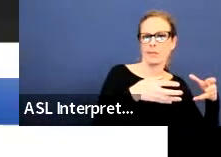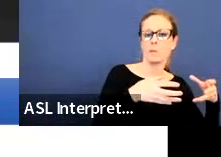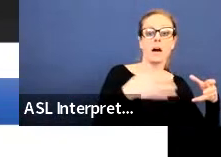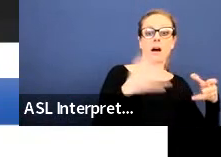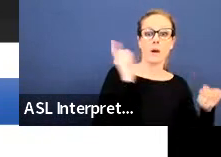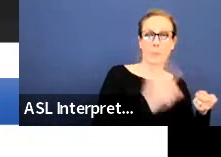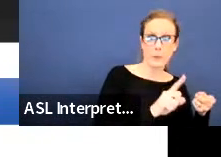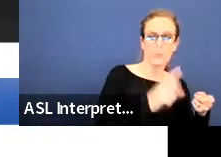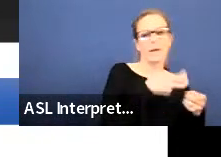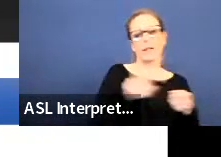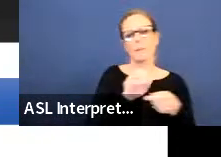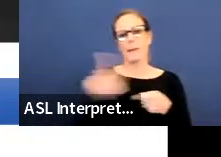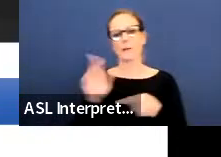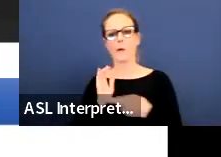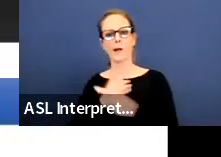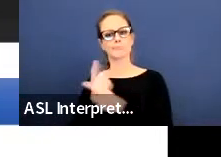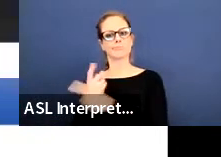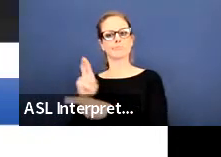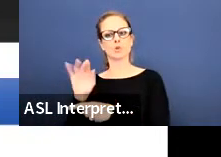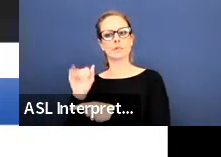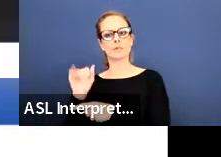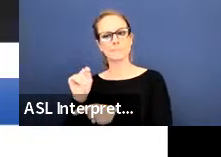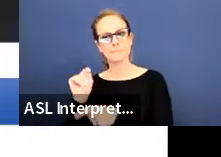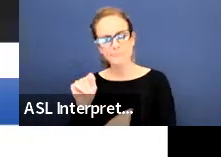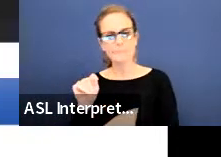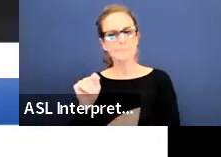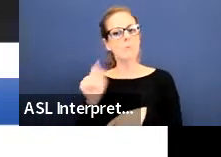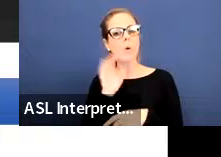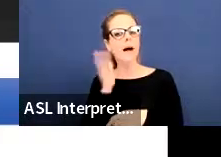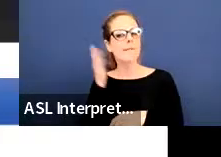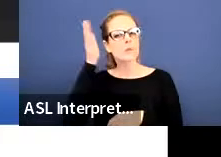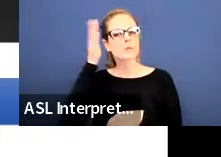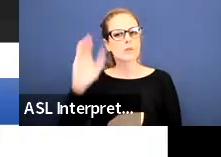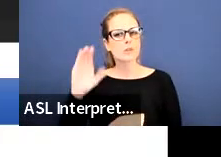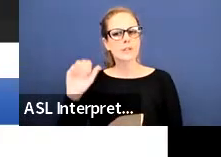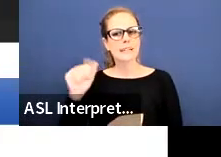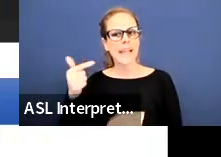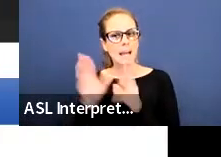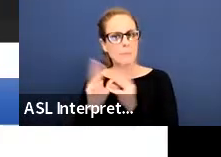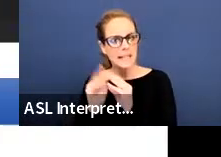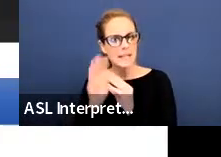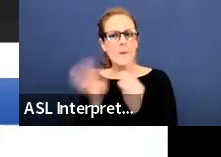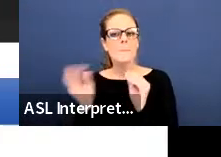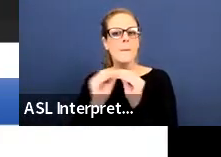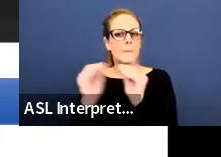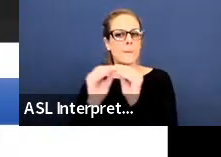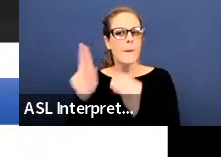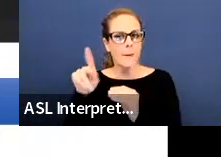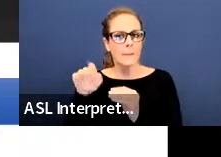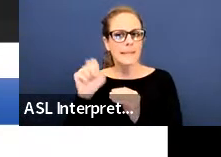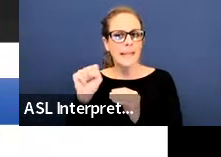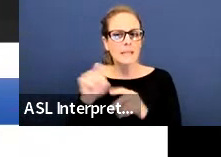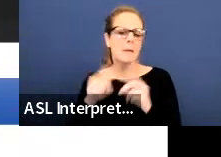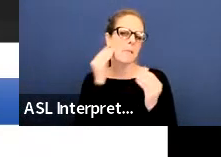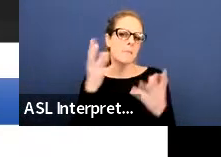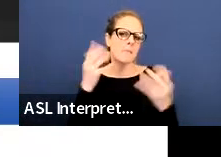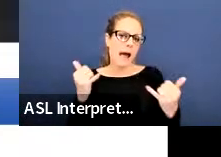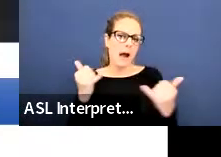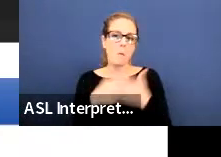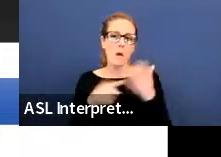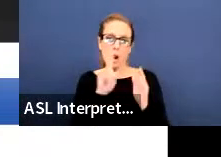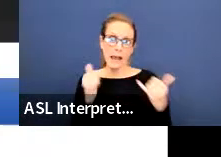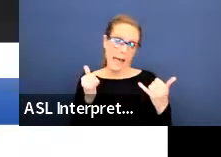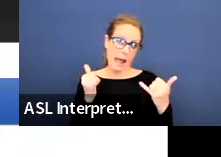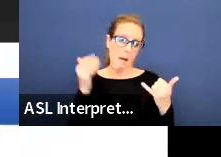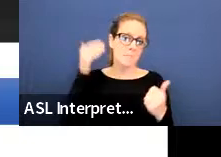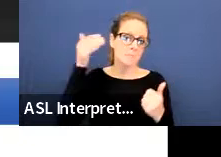but I just wanted to give you kind of an overview of where we are now and what it might look like in the near future and further towards